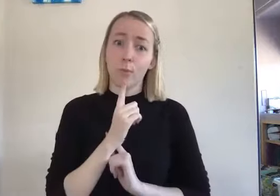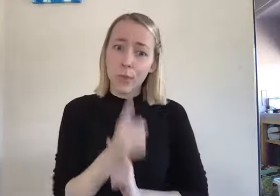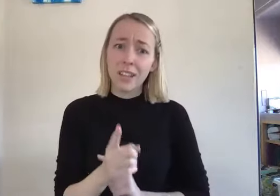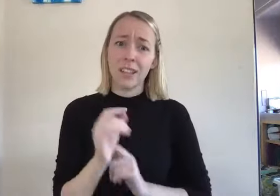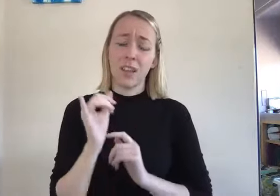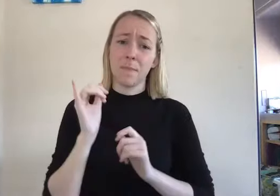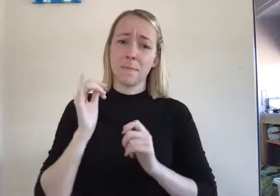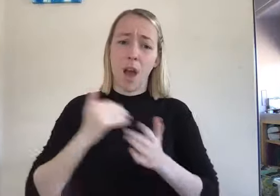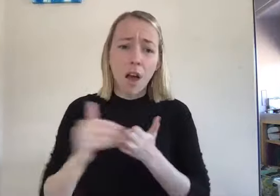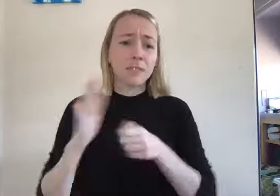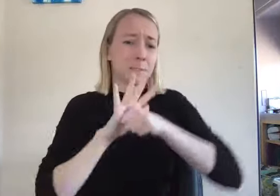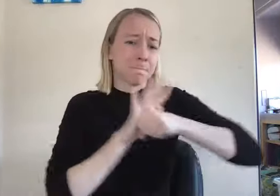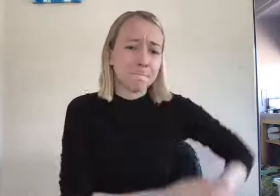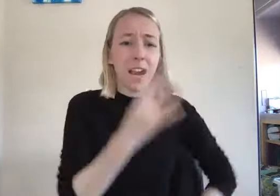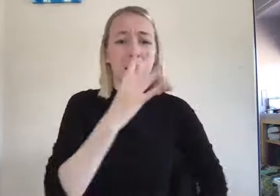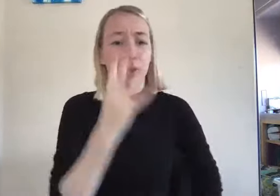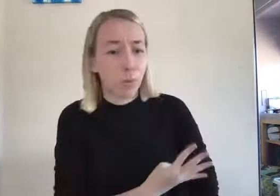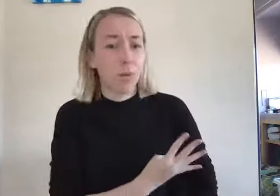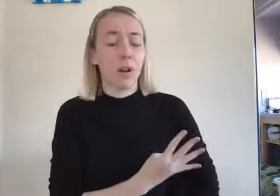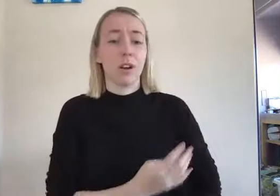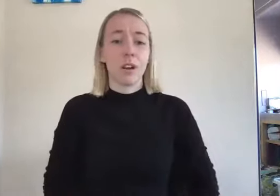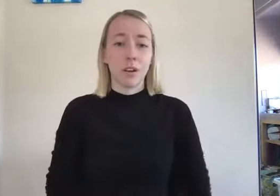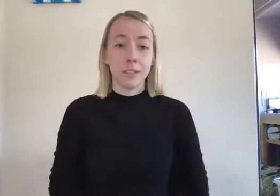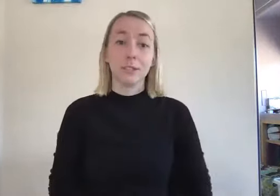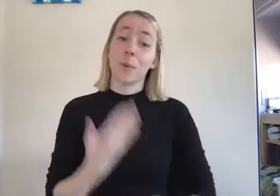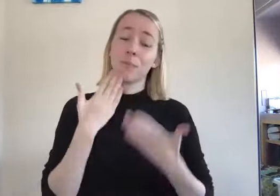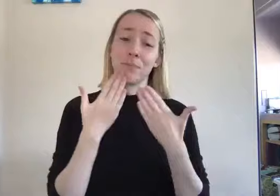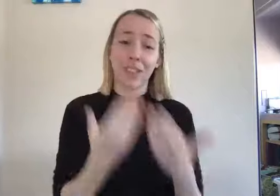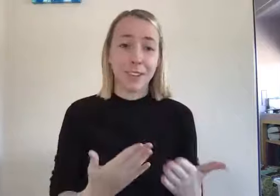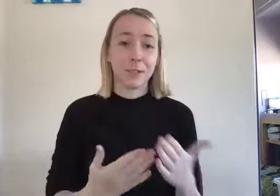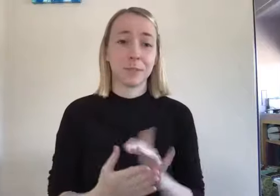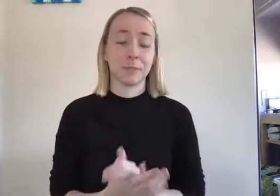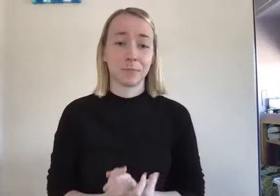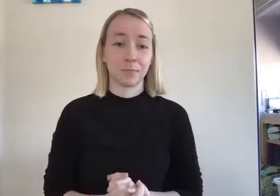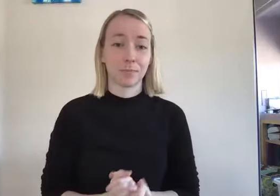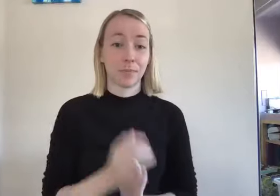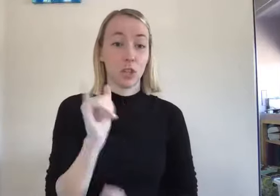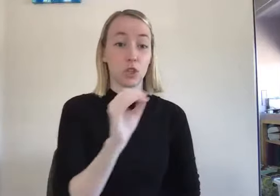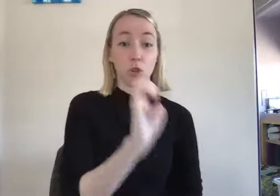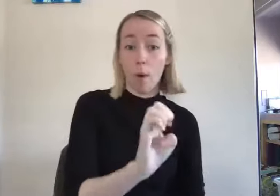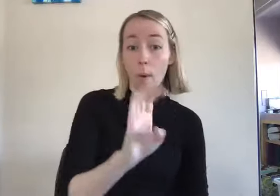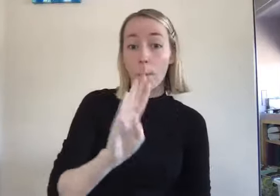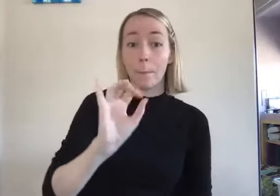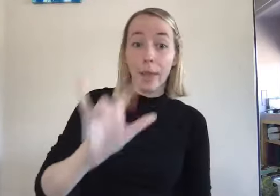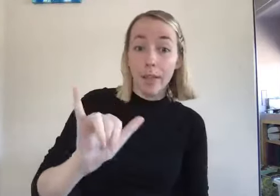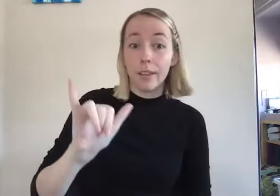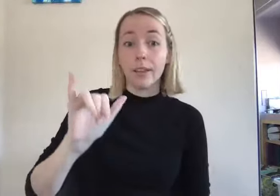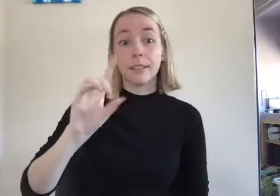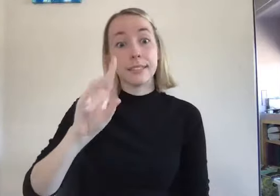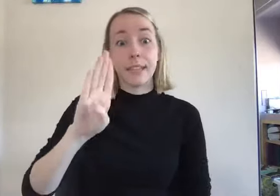has been sorely neglected in many ways. So thank you, and Joe and Billy and